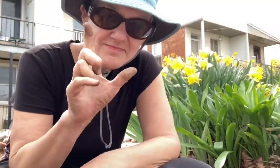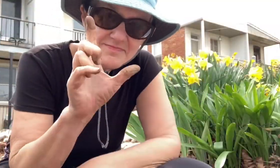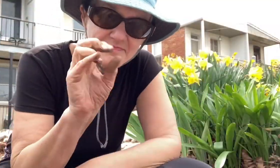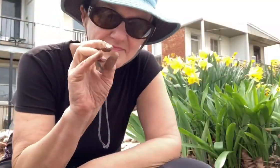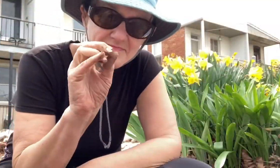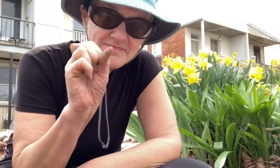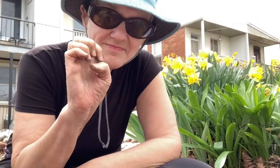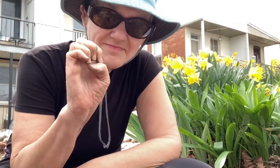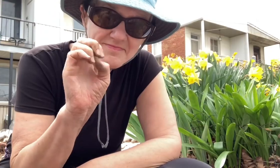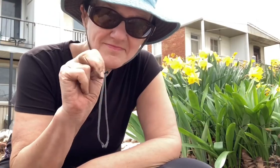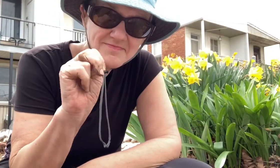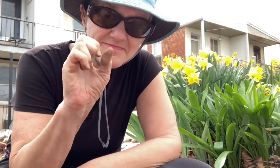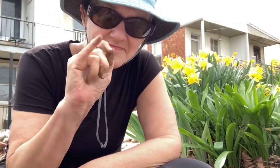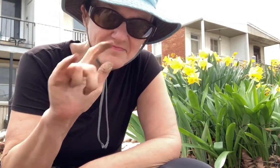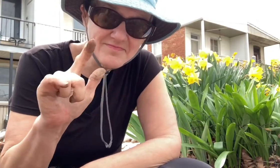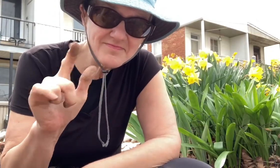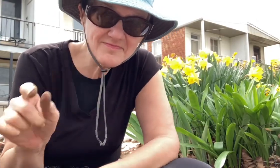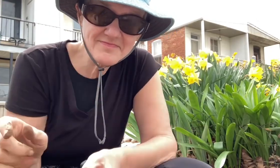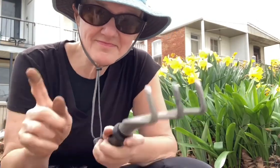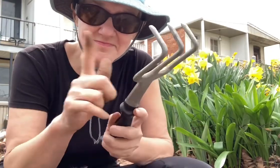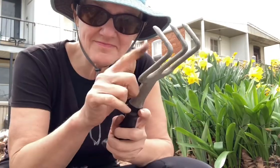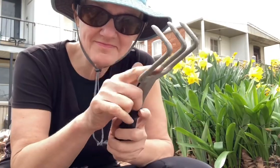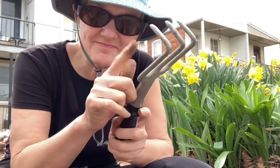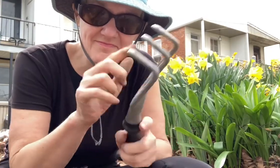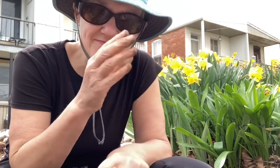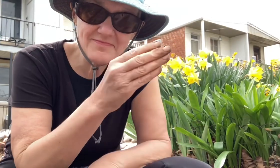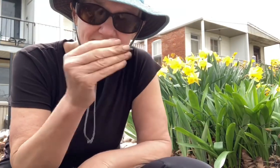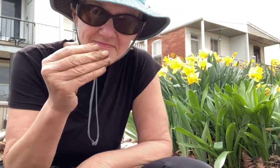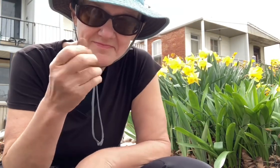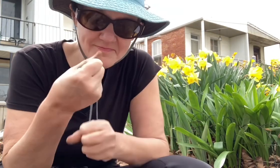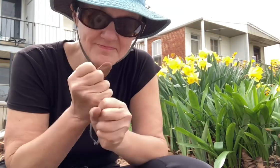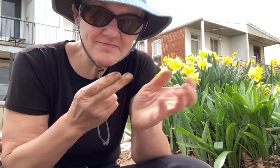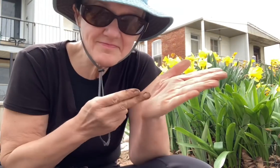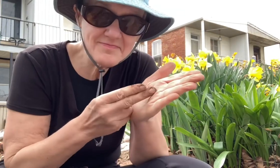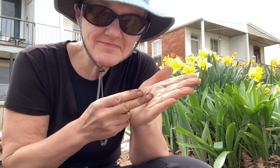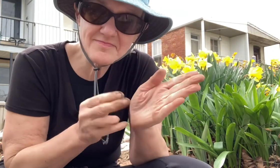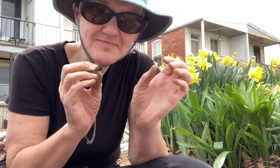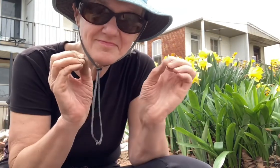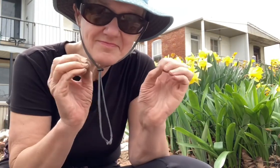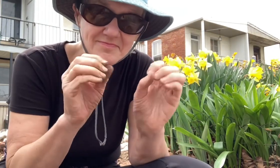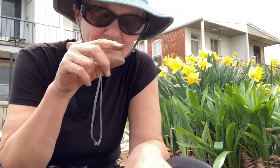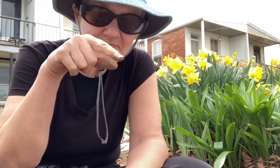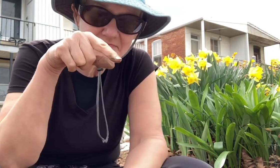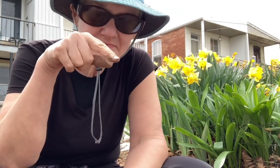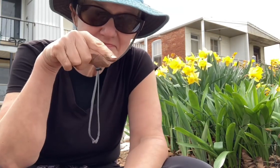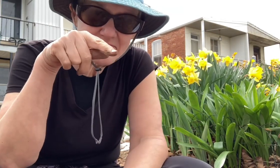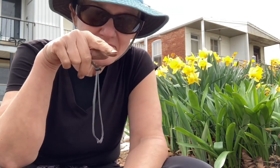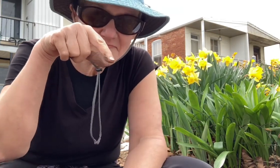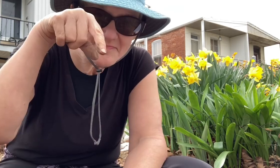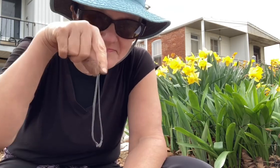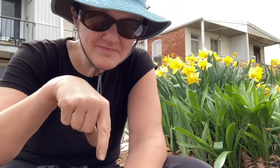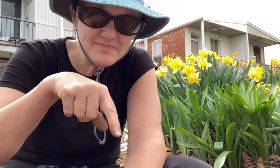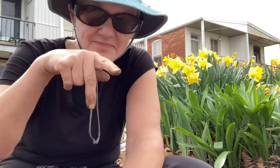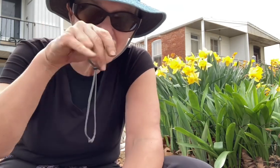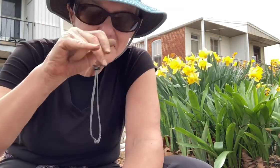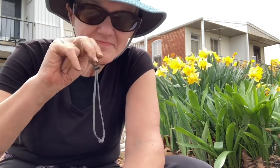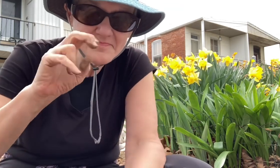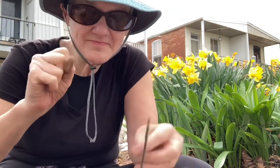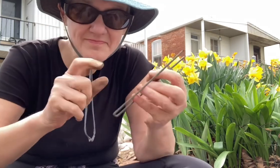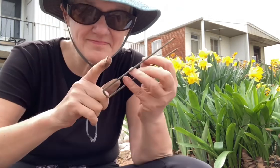And last, I want to loosen the soil and make sure there's no landscape pins still